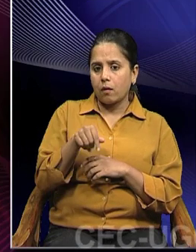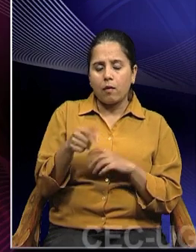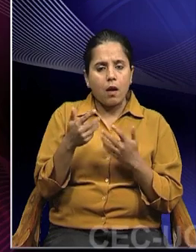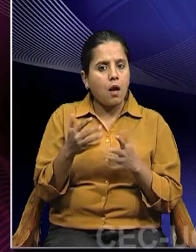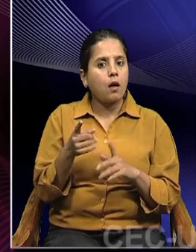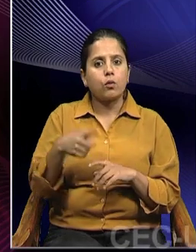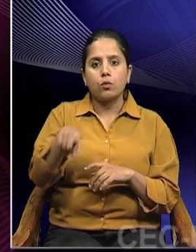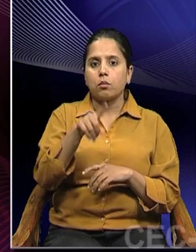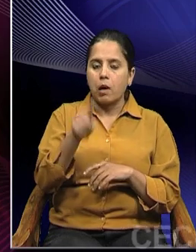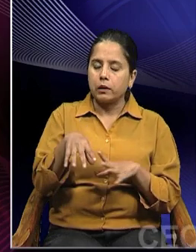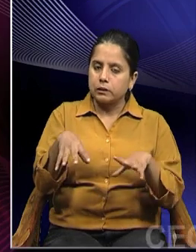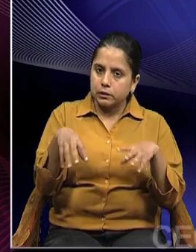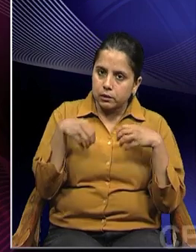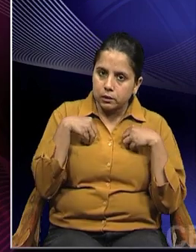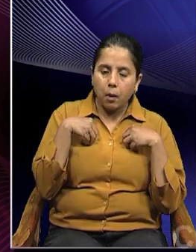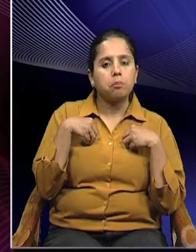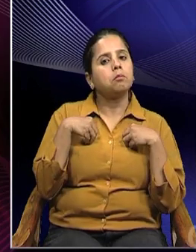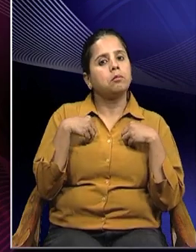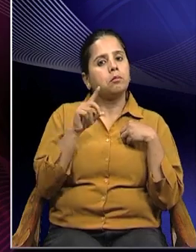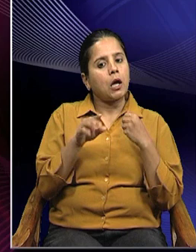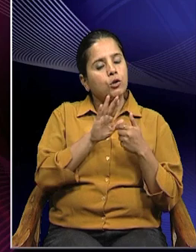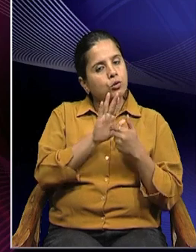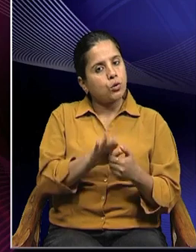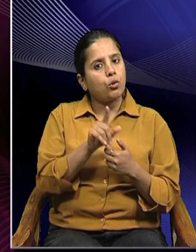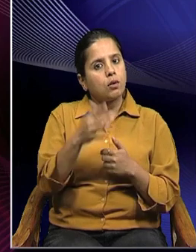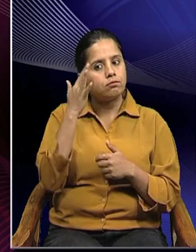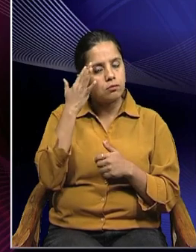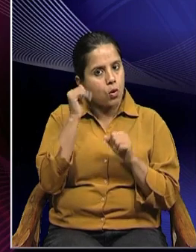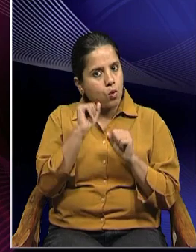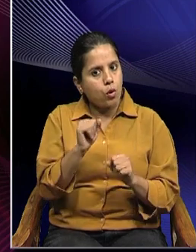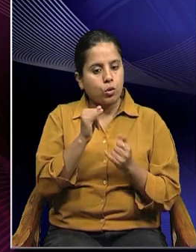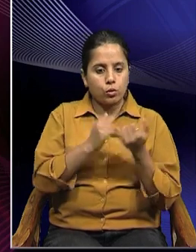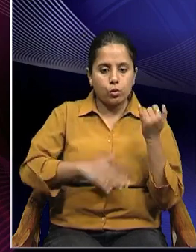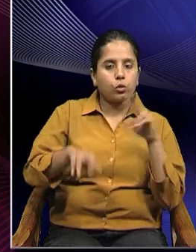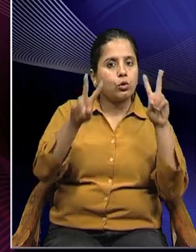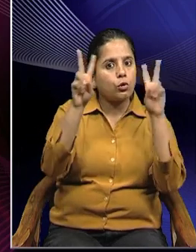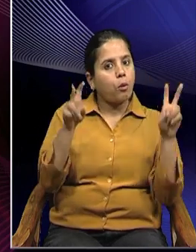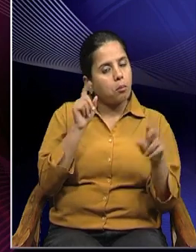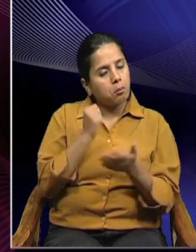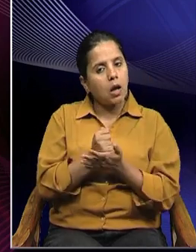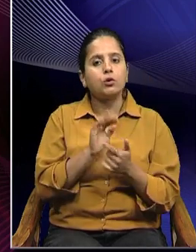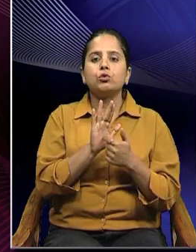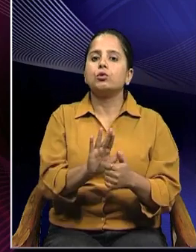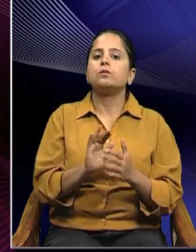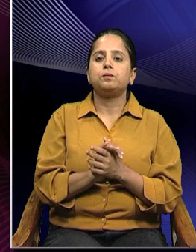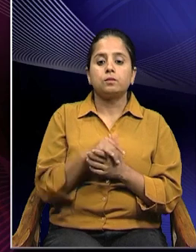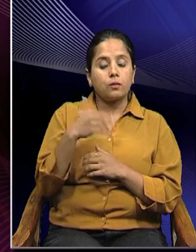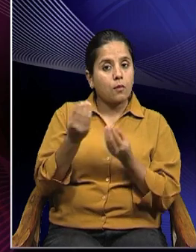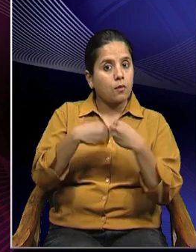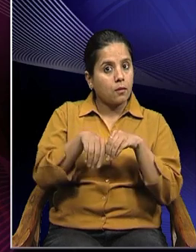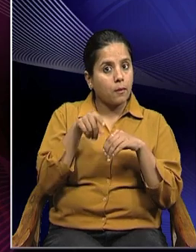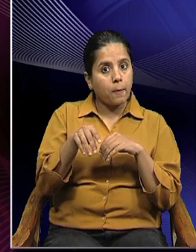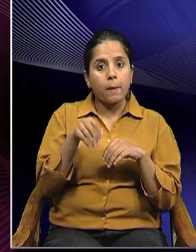case, you have to accept, you have to show your concern towards the social context. Further, a